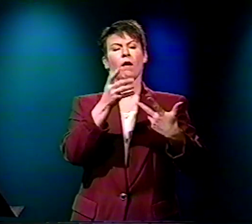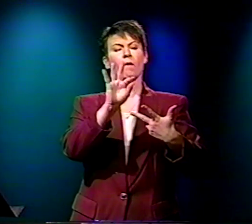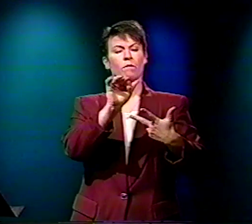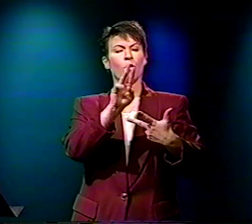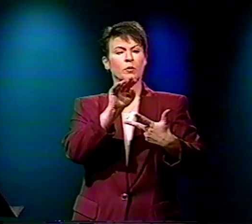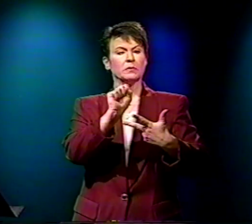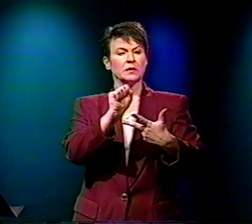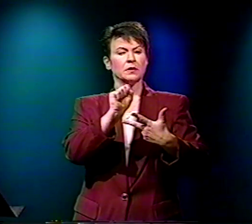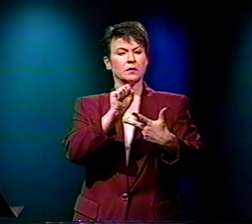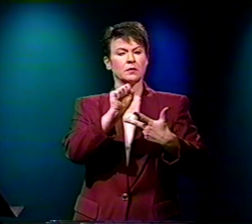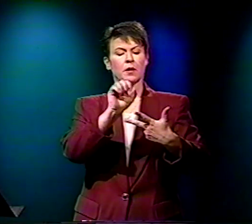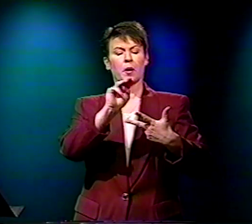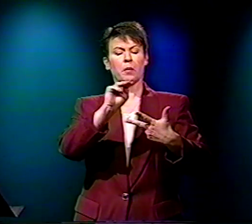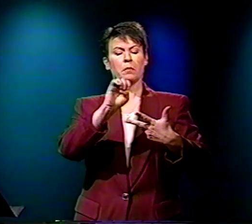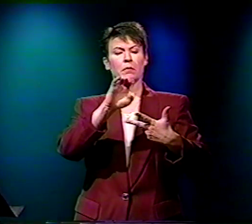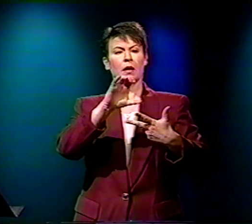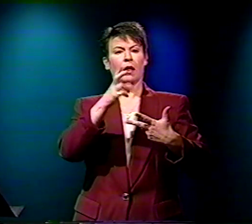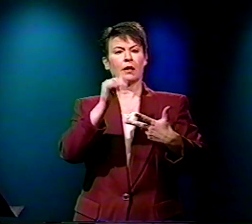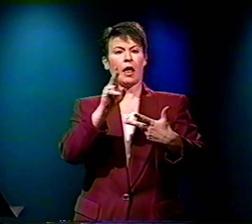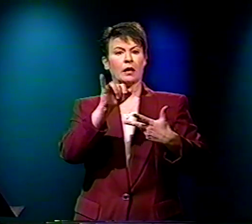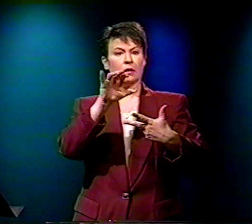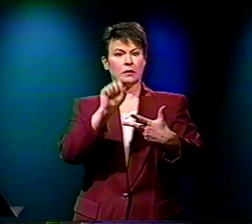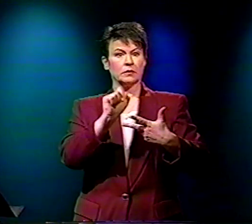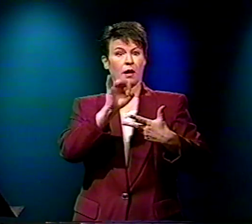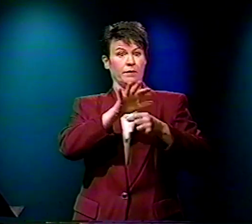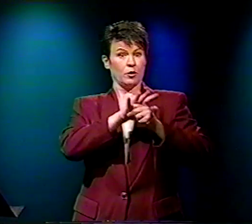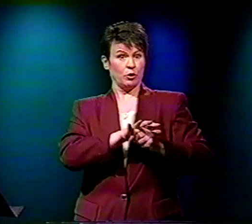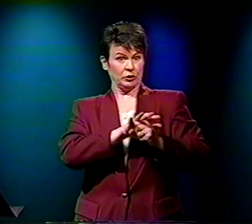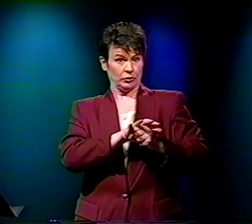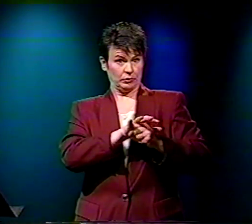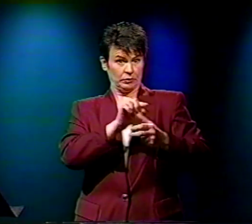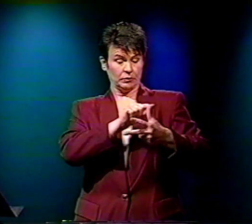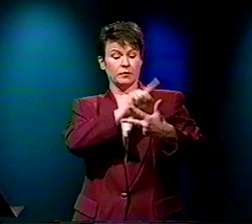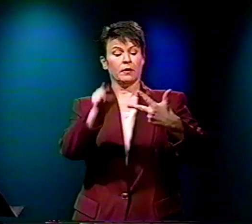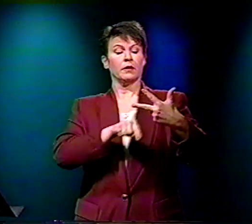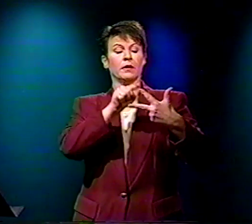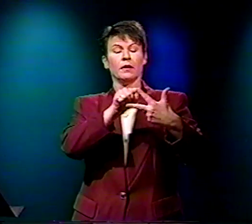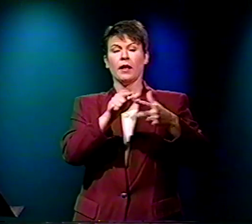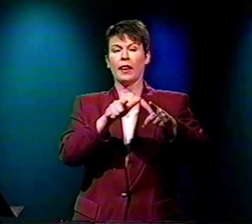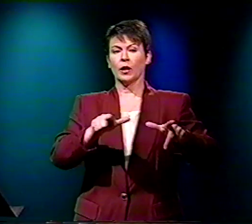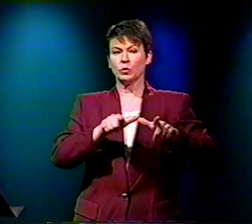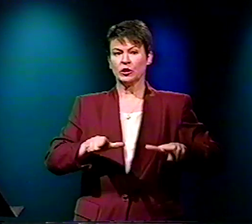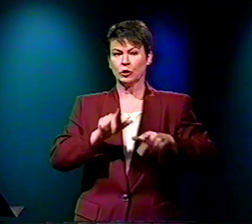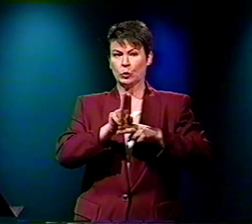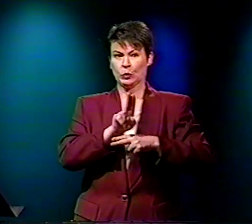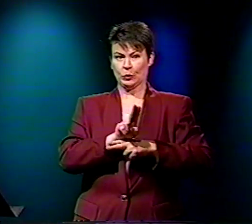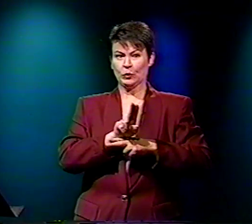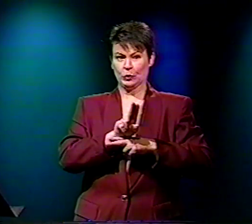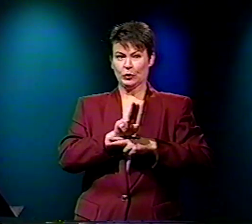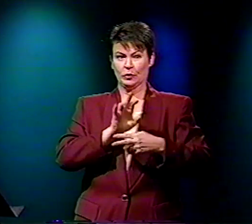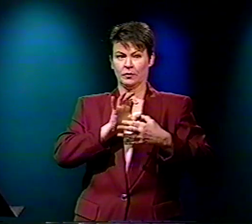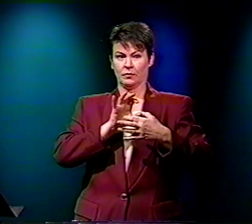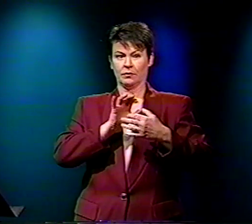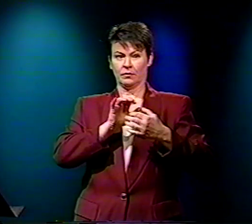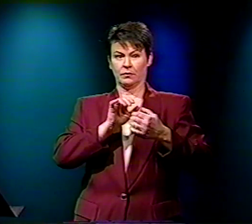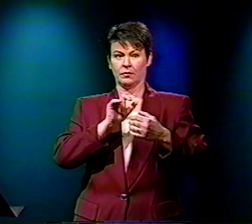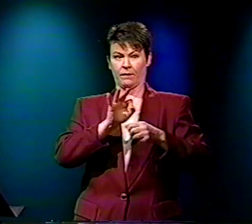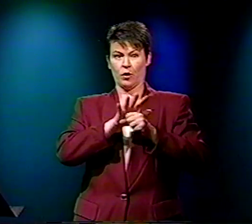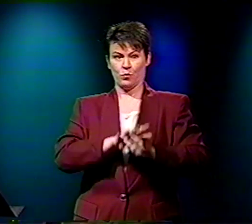three major forms or mechanisms of oppression. I'm going to address language use